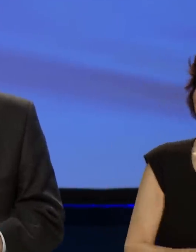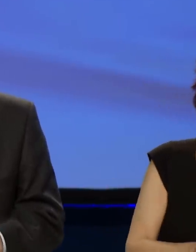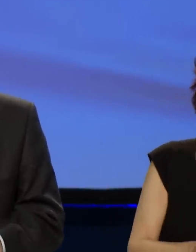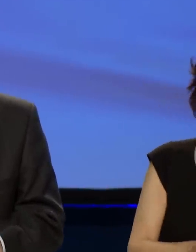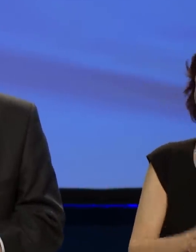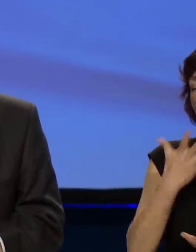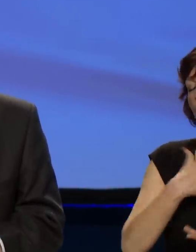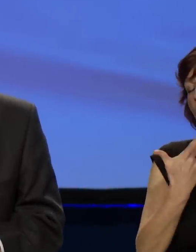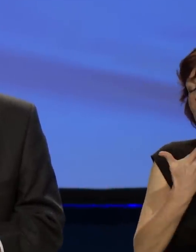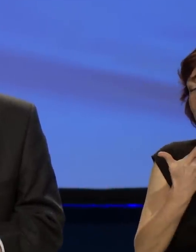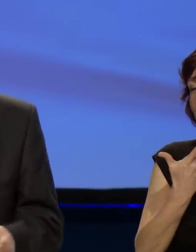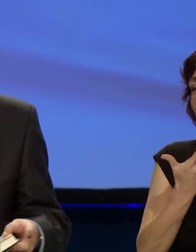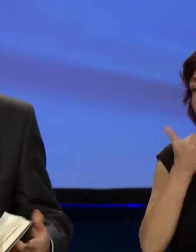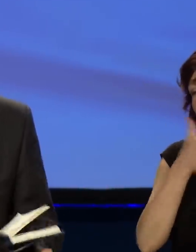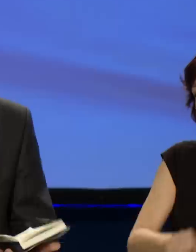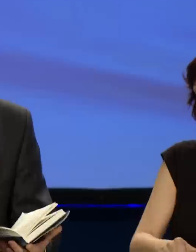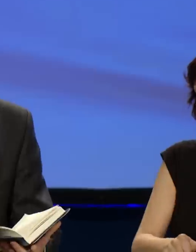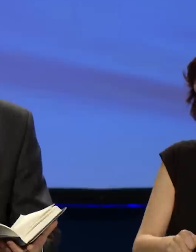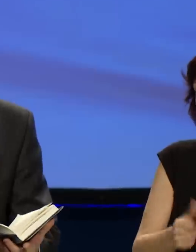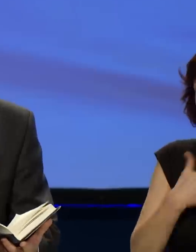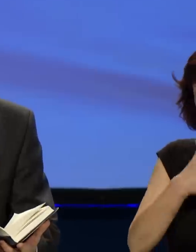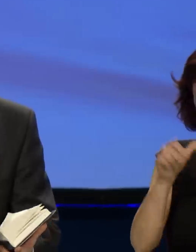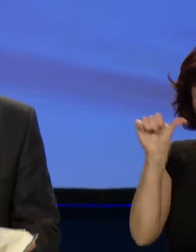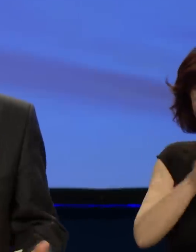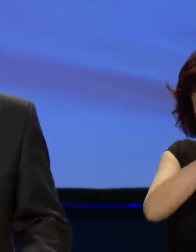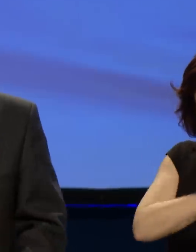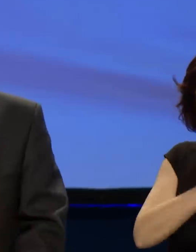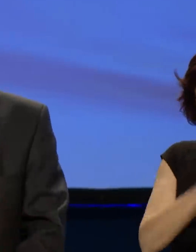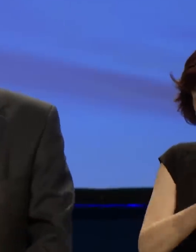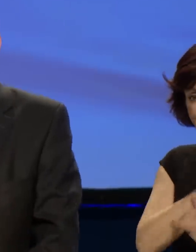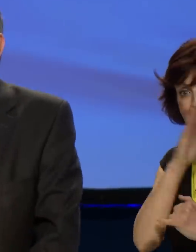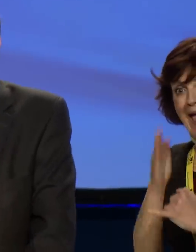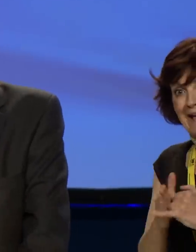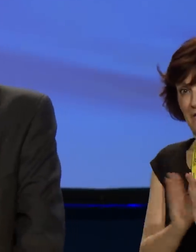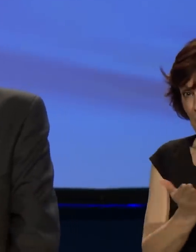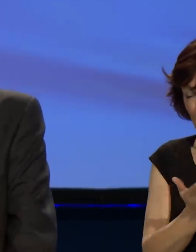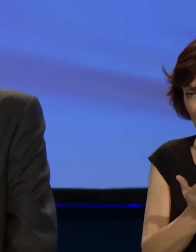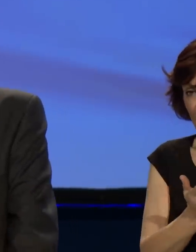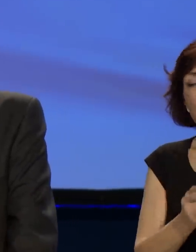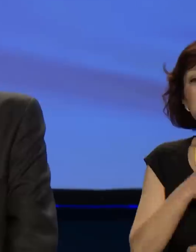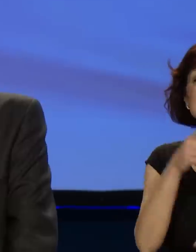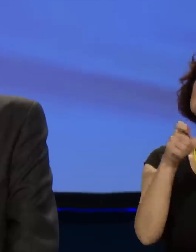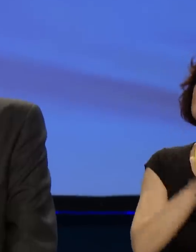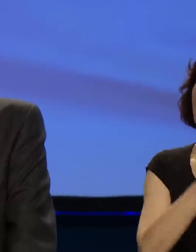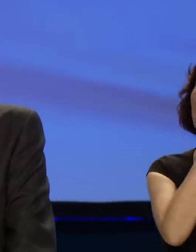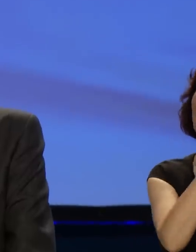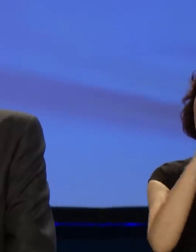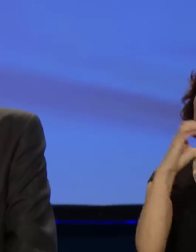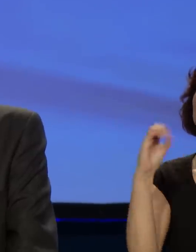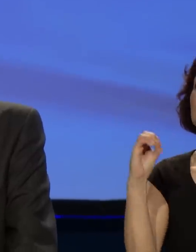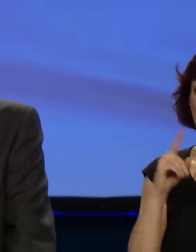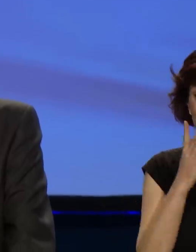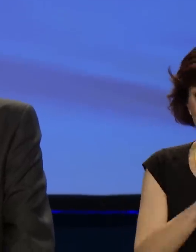I'm going to start with a reading from the very end of the book, day 100, the